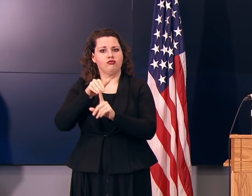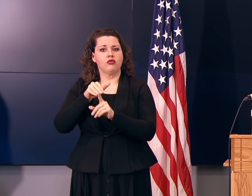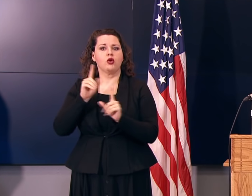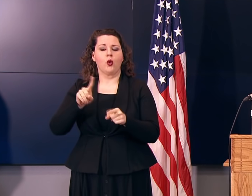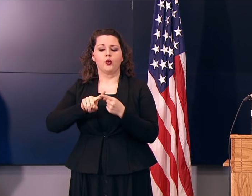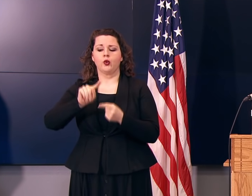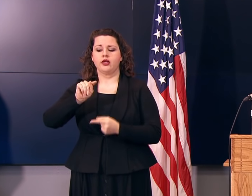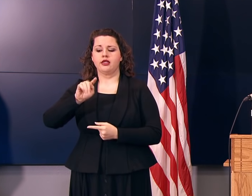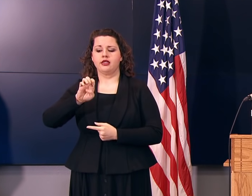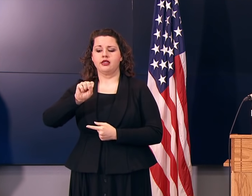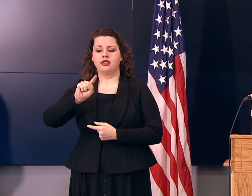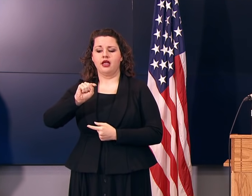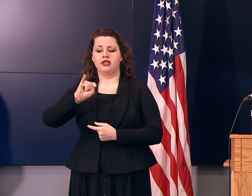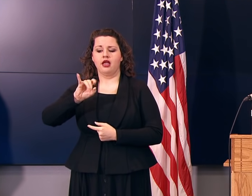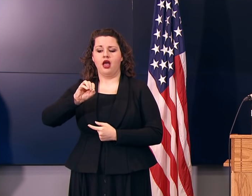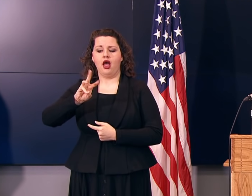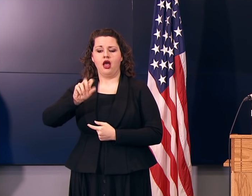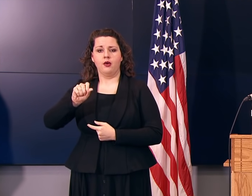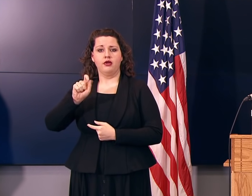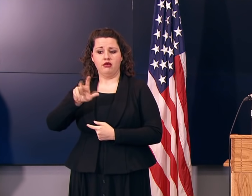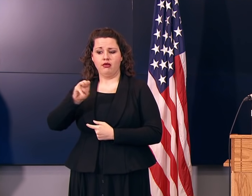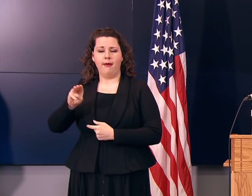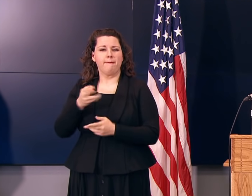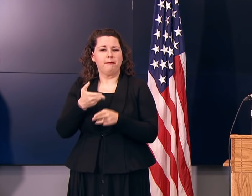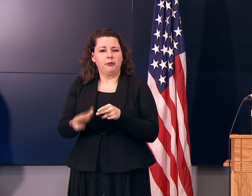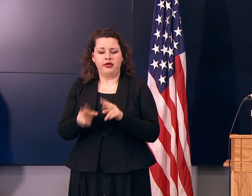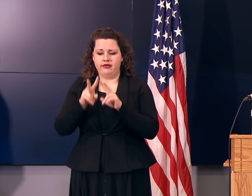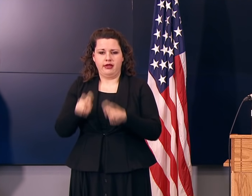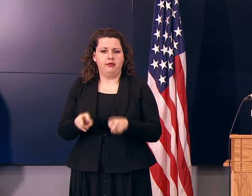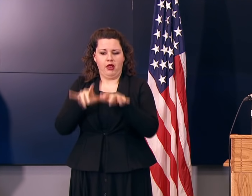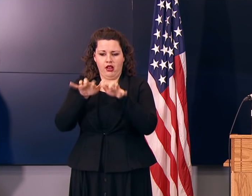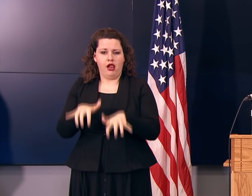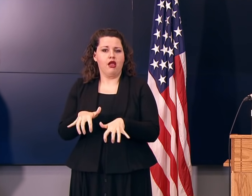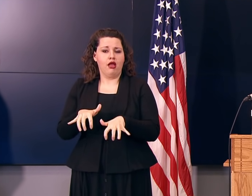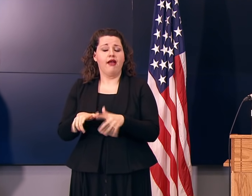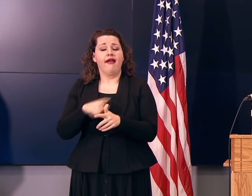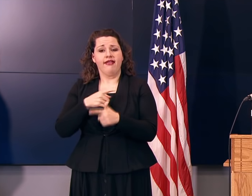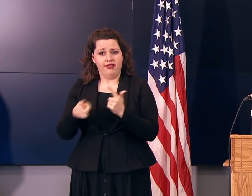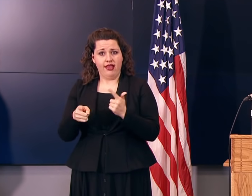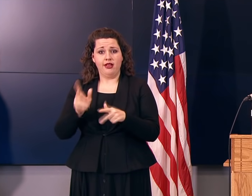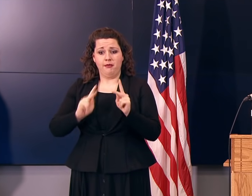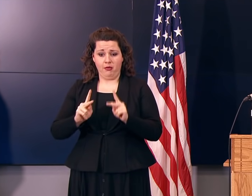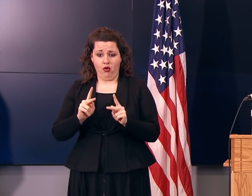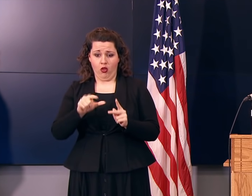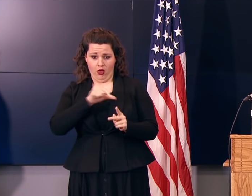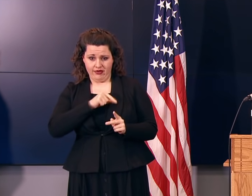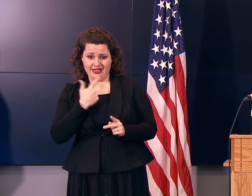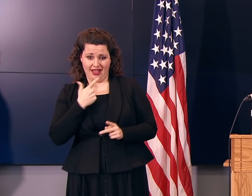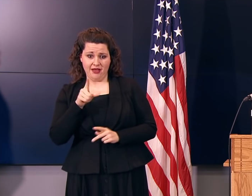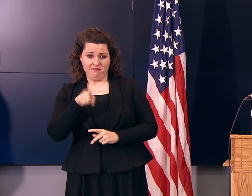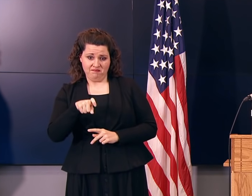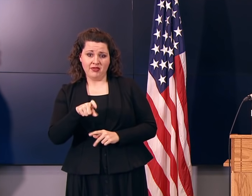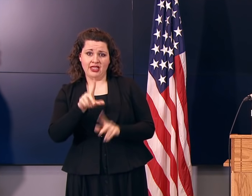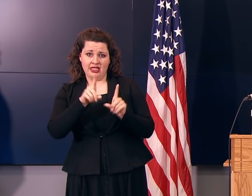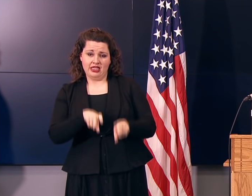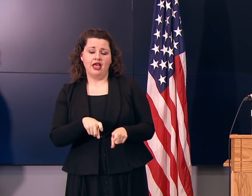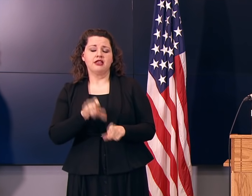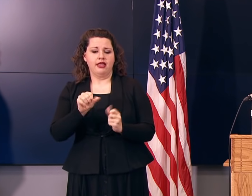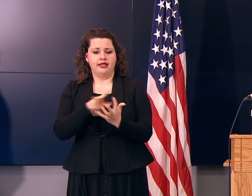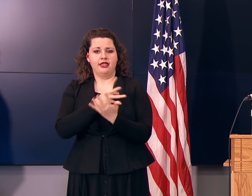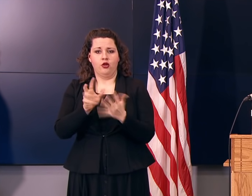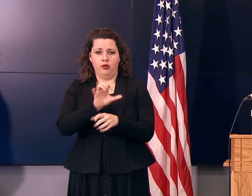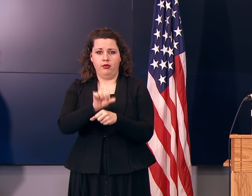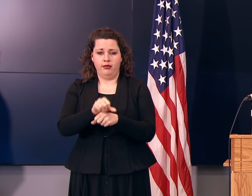to testiowa.com and complete a brief online assessment, and then individuals who qualify are scheduled for an appointment